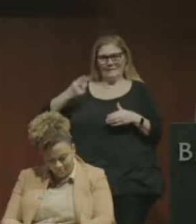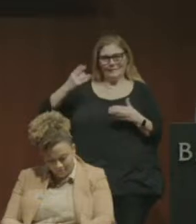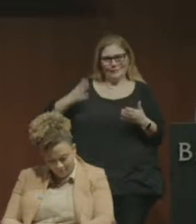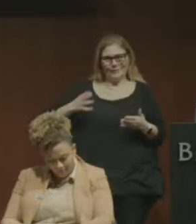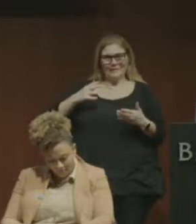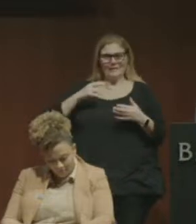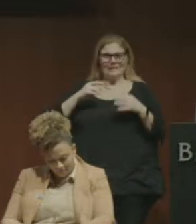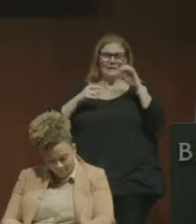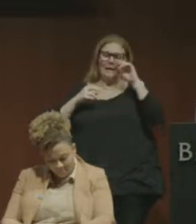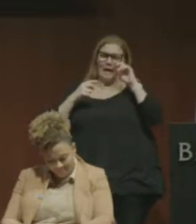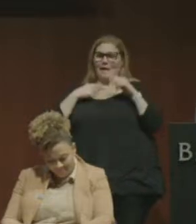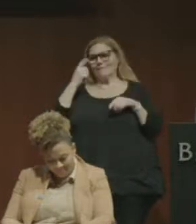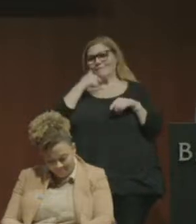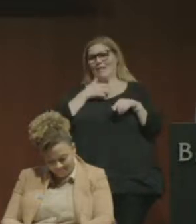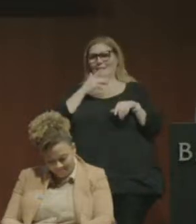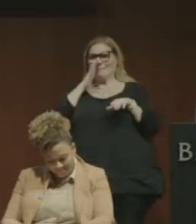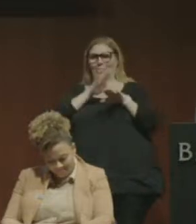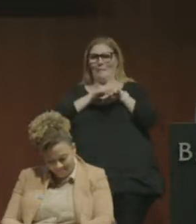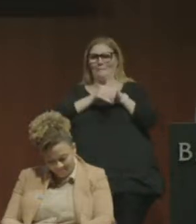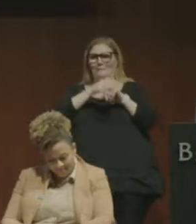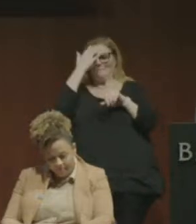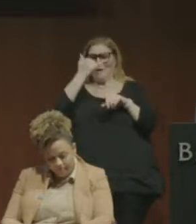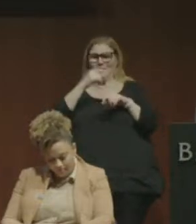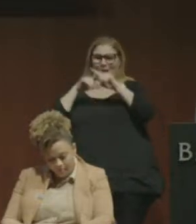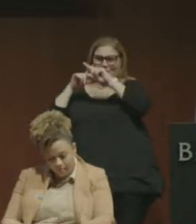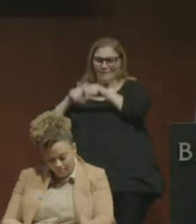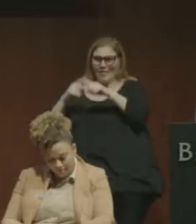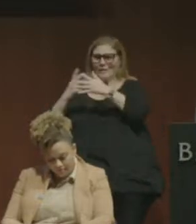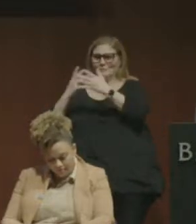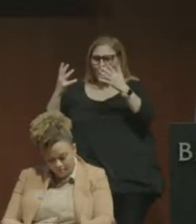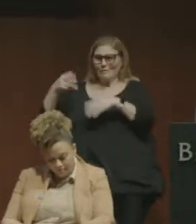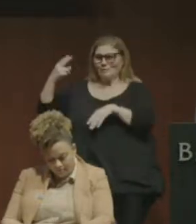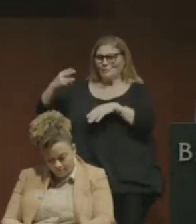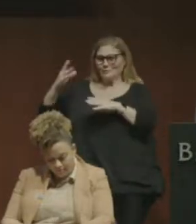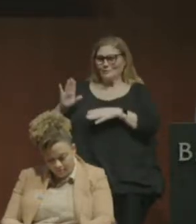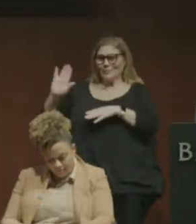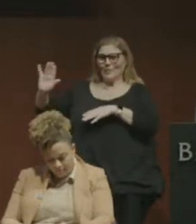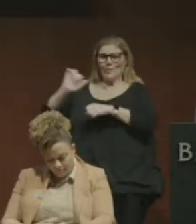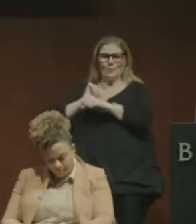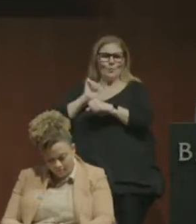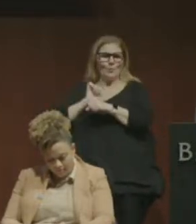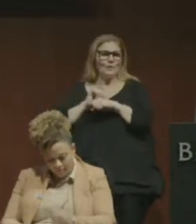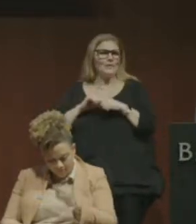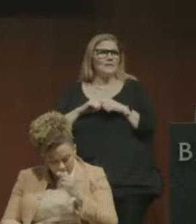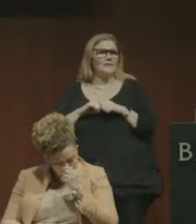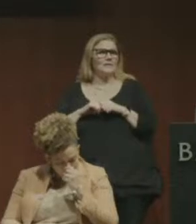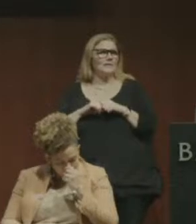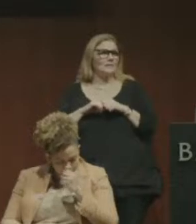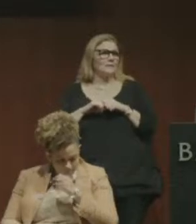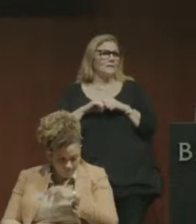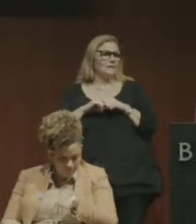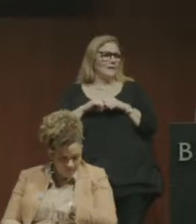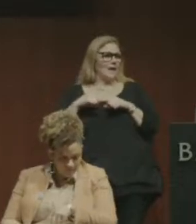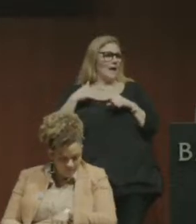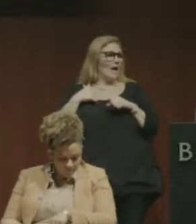little bit like an imposter because I rely so much on historians' work.